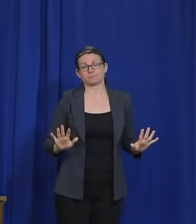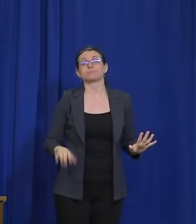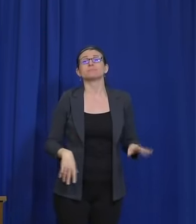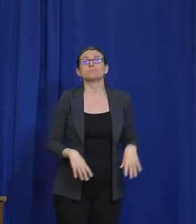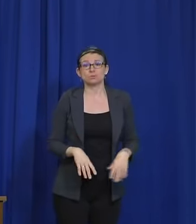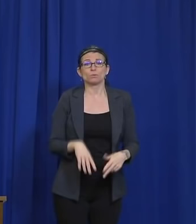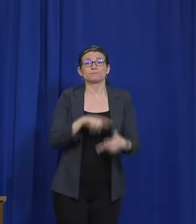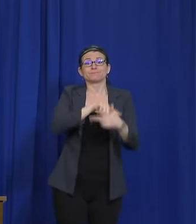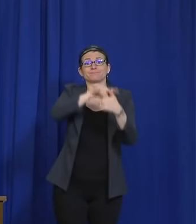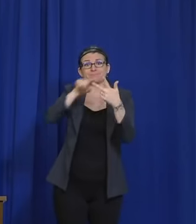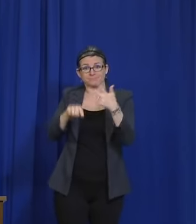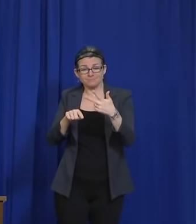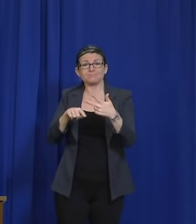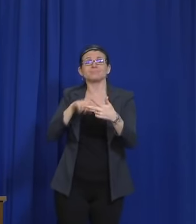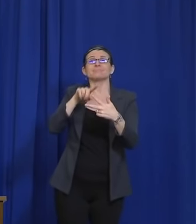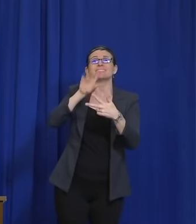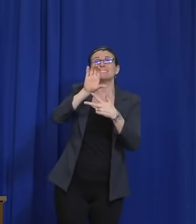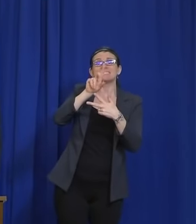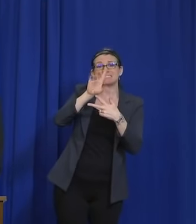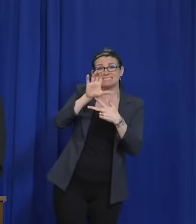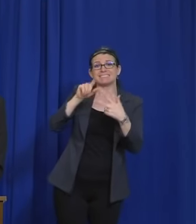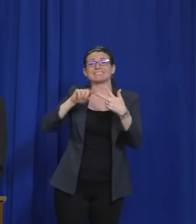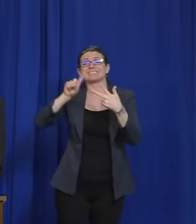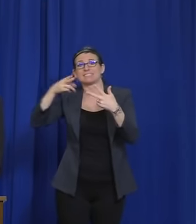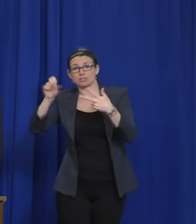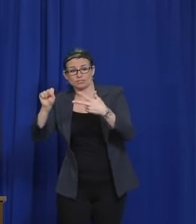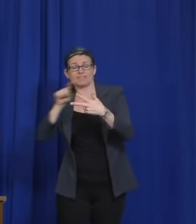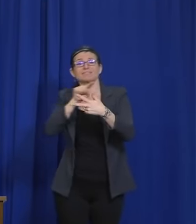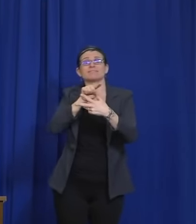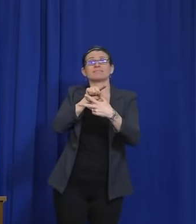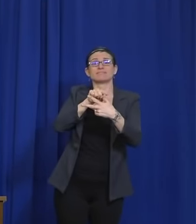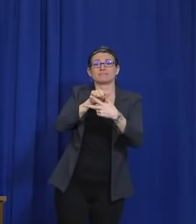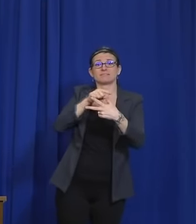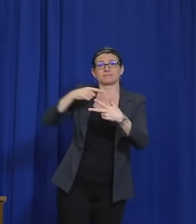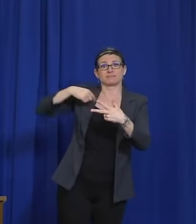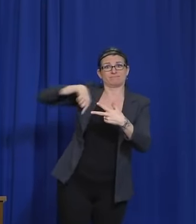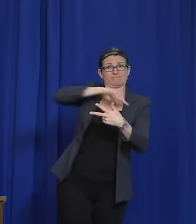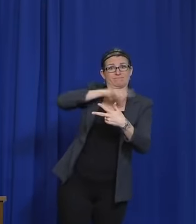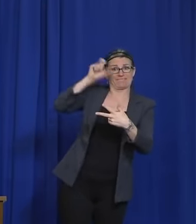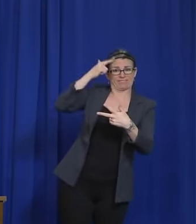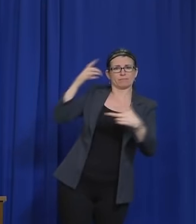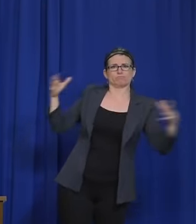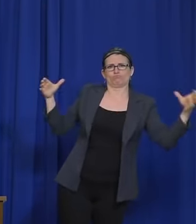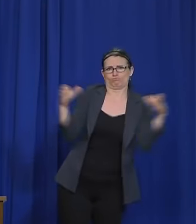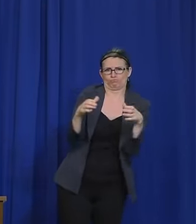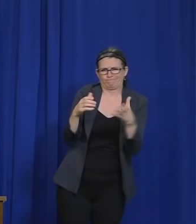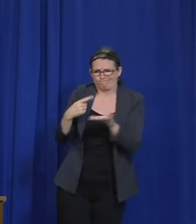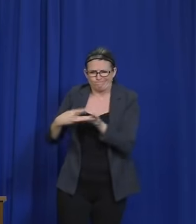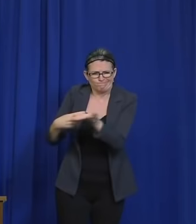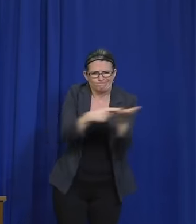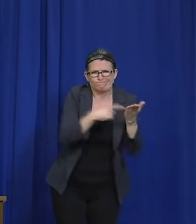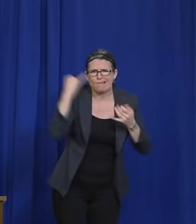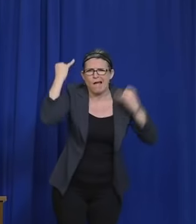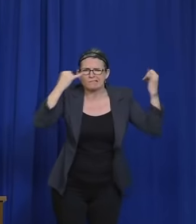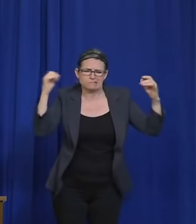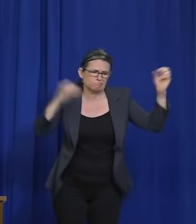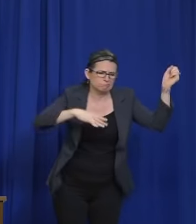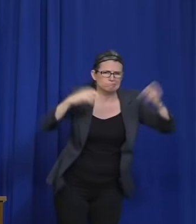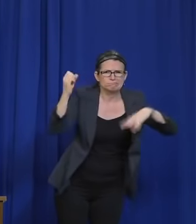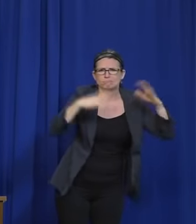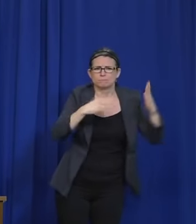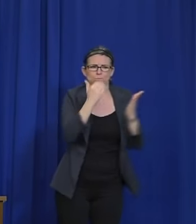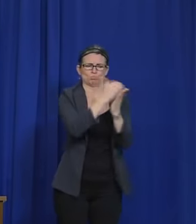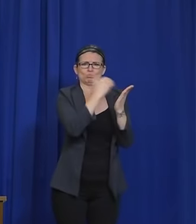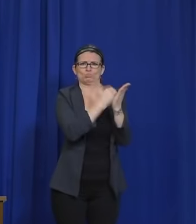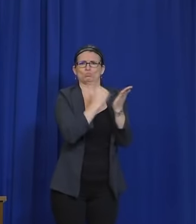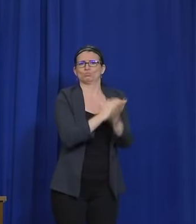to develop a plan for reopening and shoring up our economy. DECD has already solicited feedback from